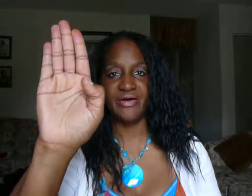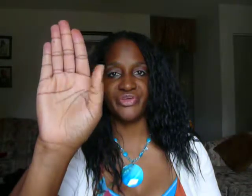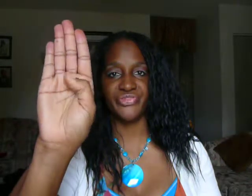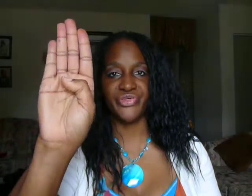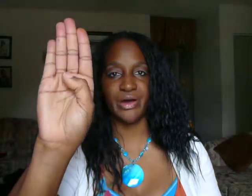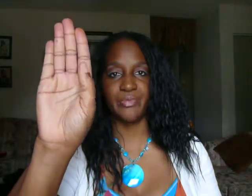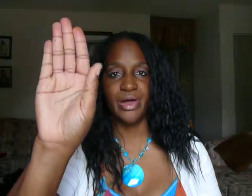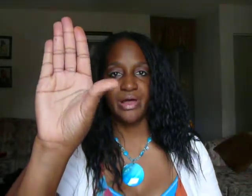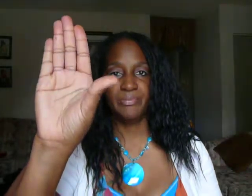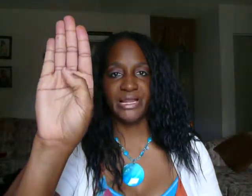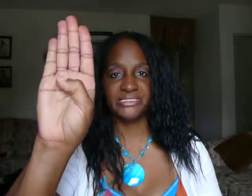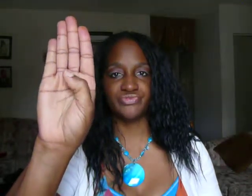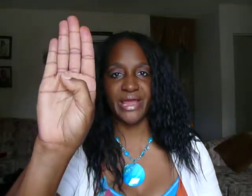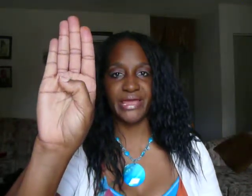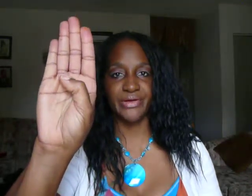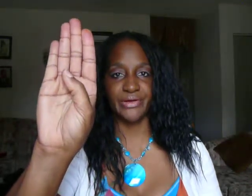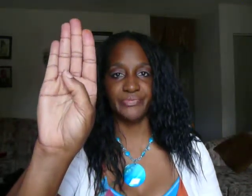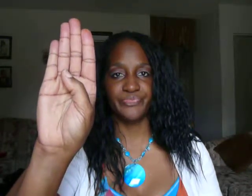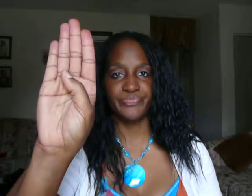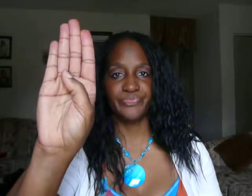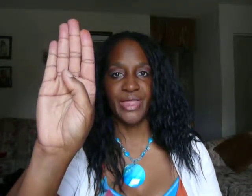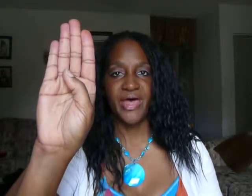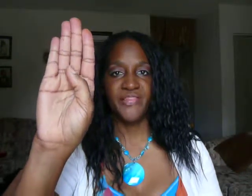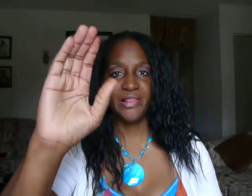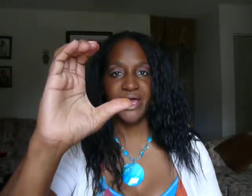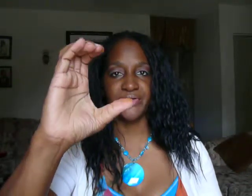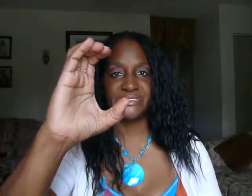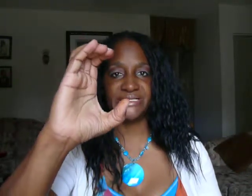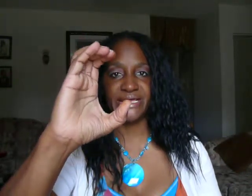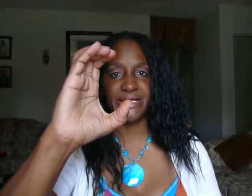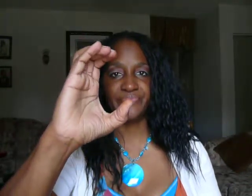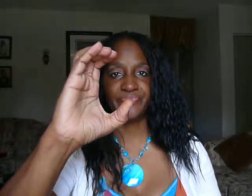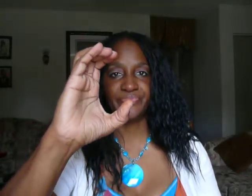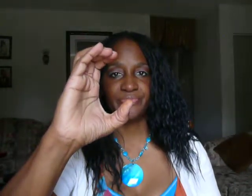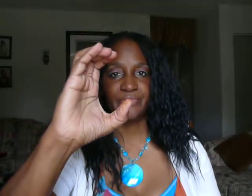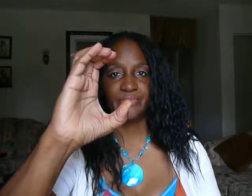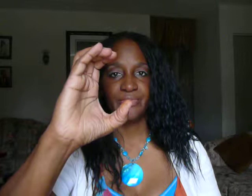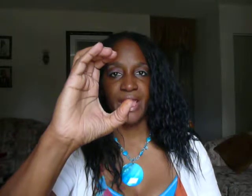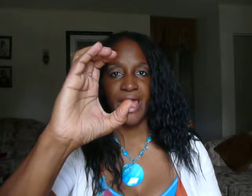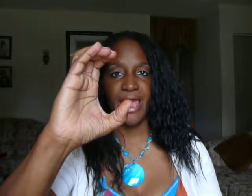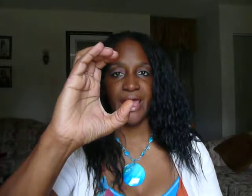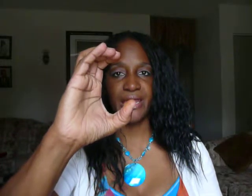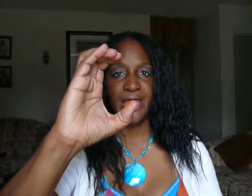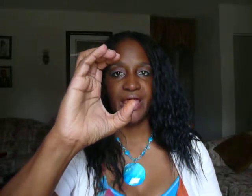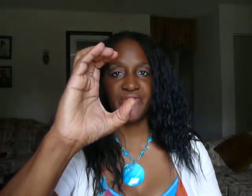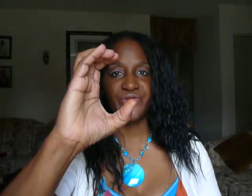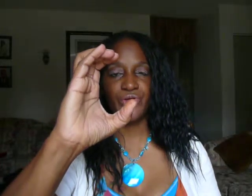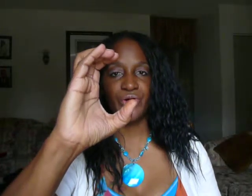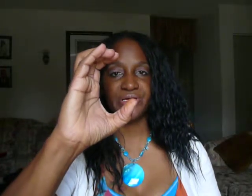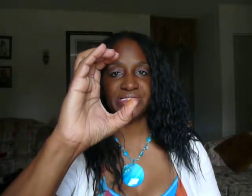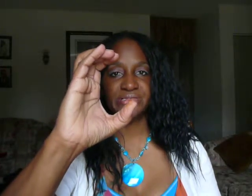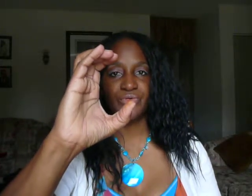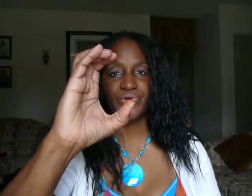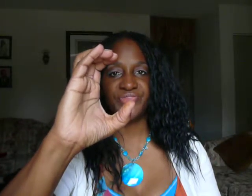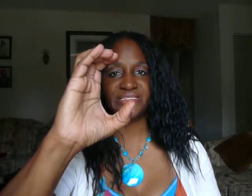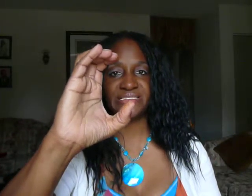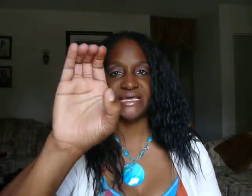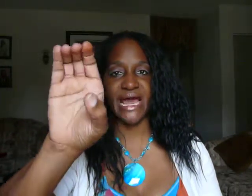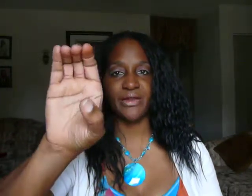your thumb placed right here. The letter C, and if you notice with the C, I don't